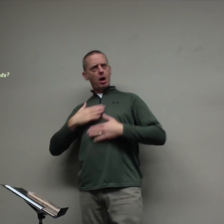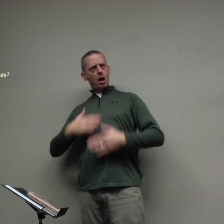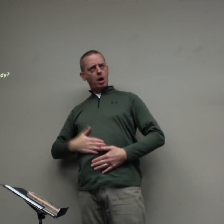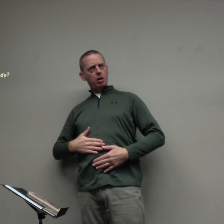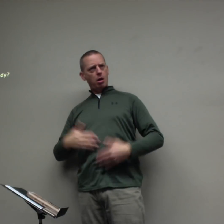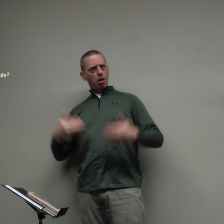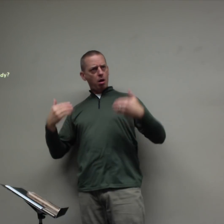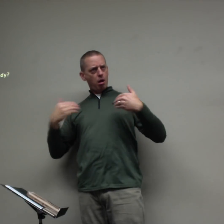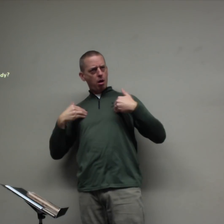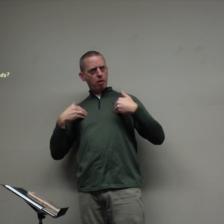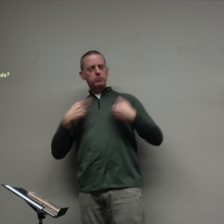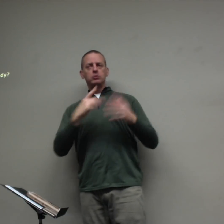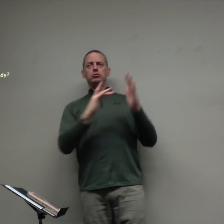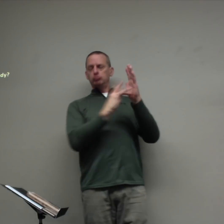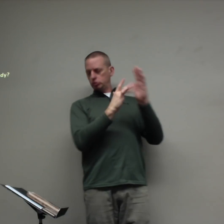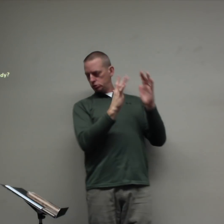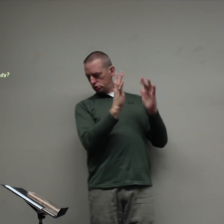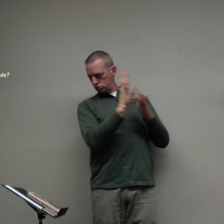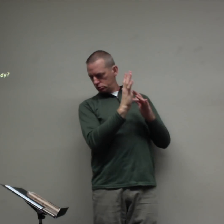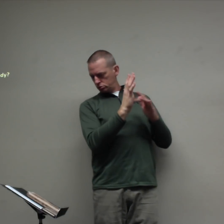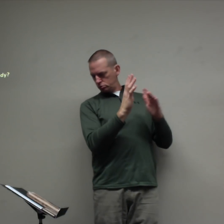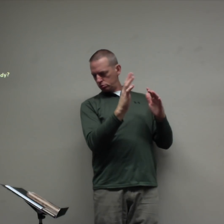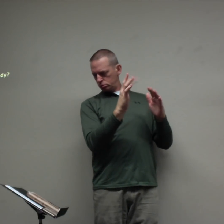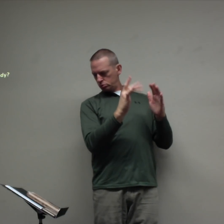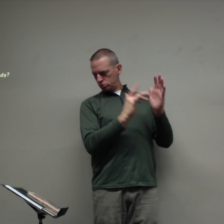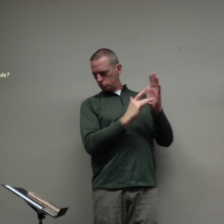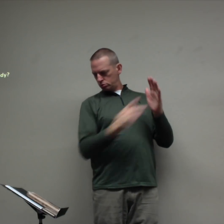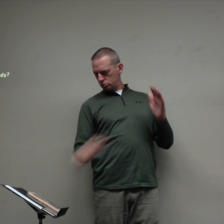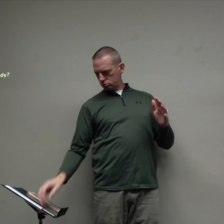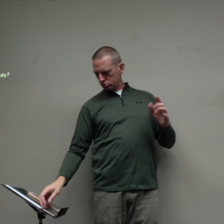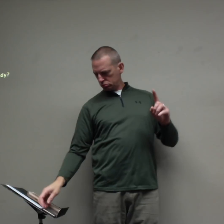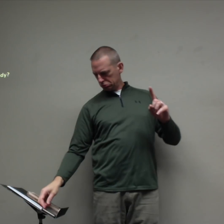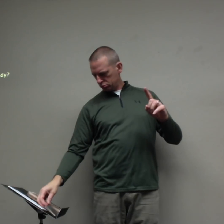stand upon. You can vote like Jesus for that.